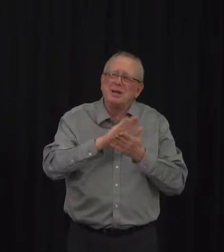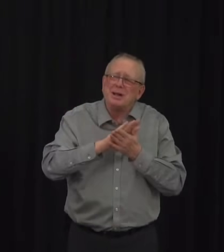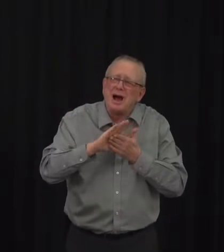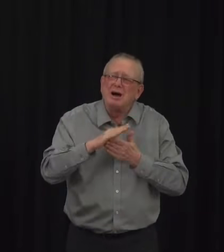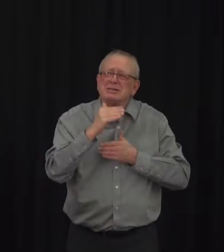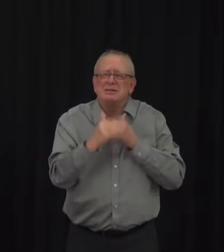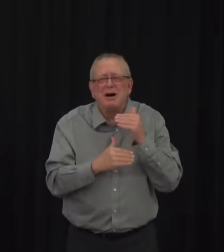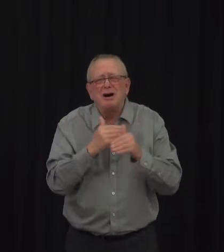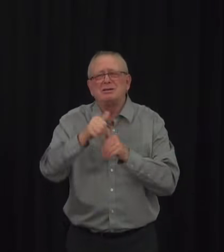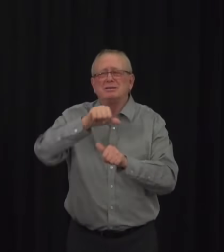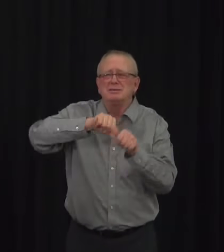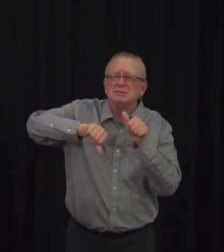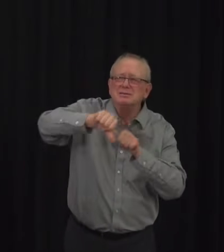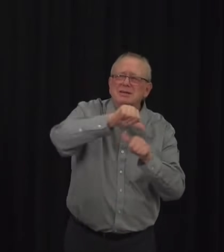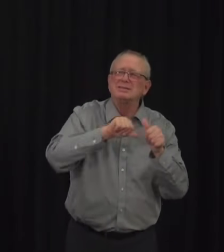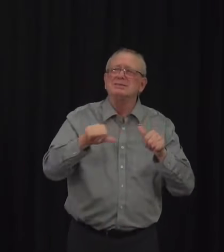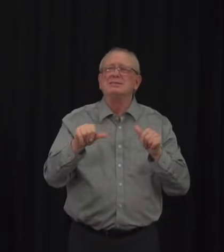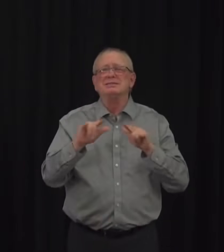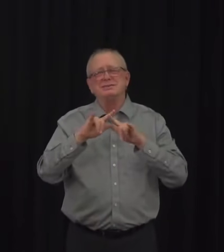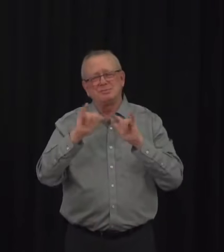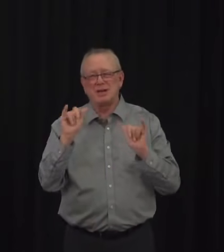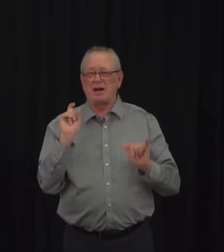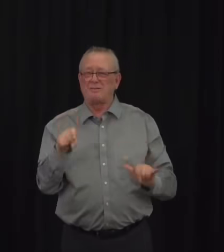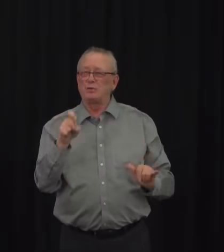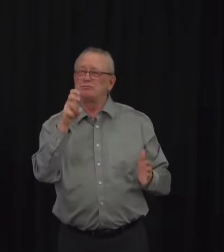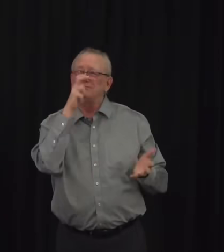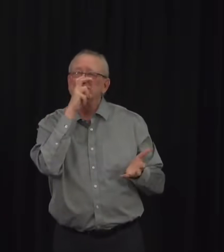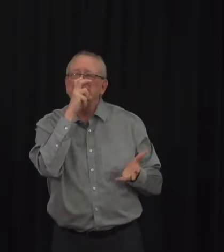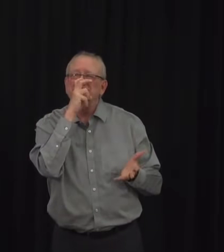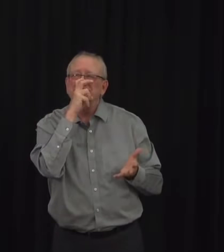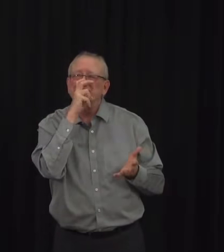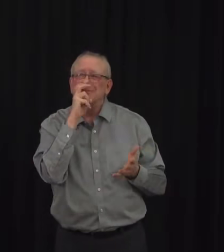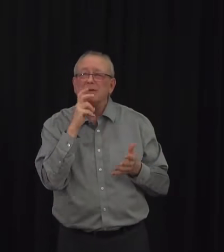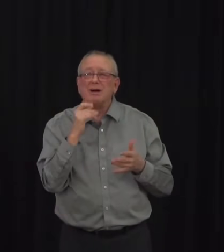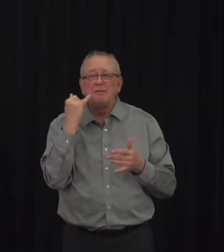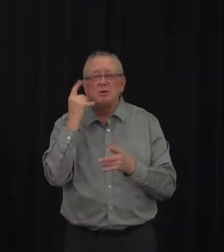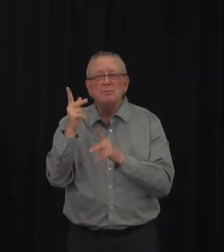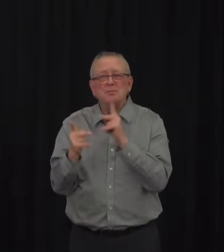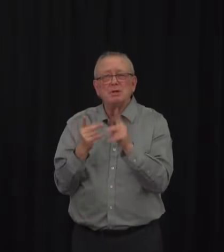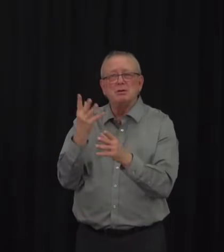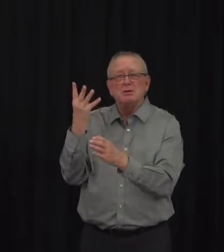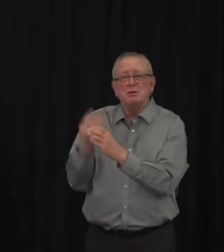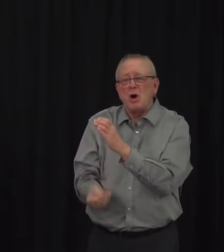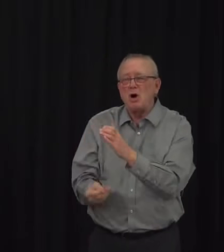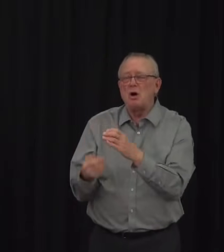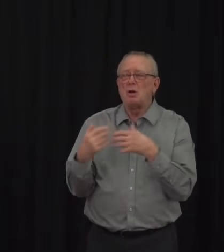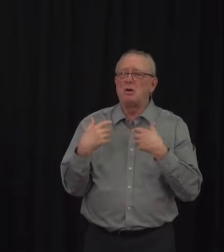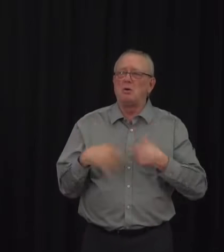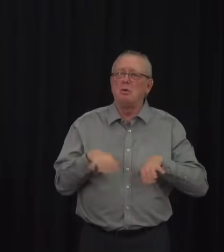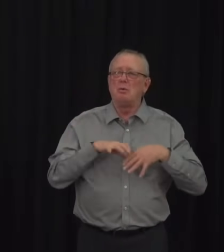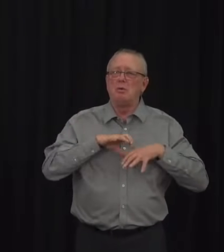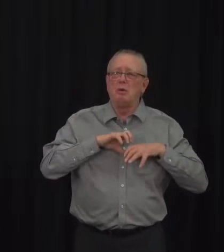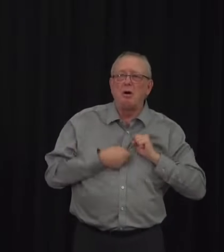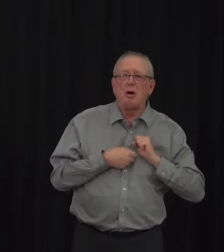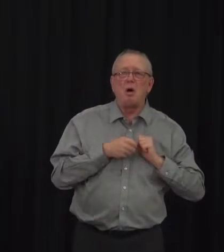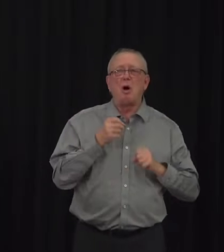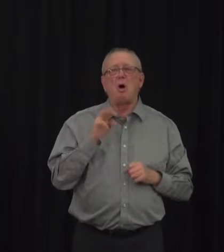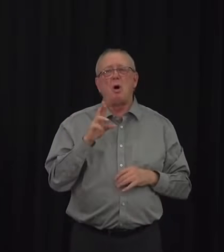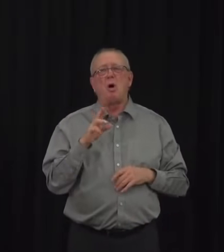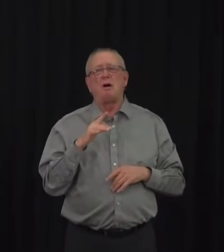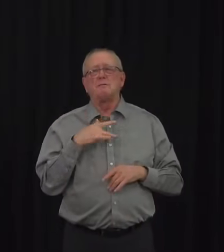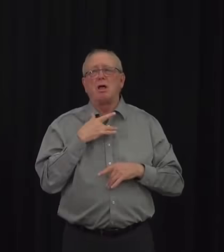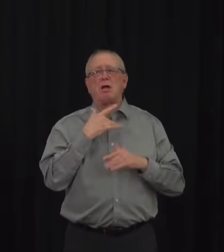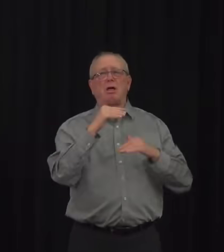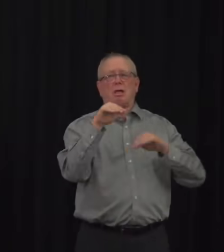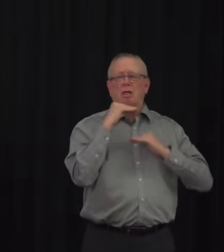to give ourselves and others permission to grieve, as there is much that we have lost and are losing. Everyone